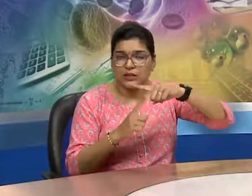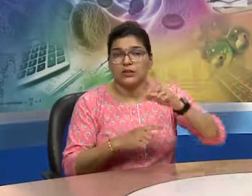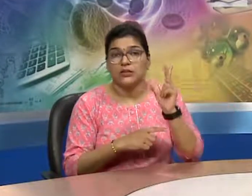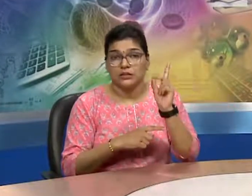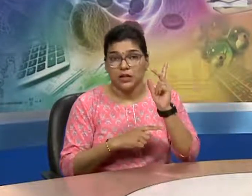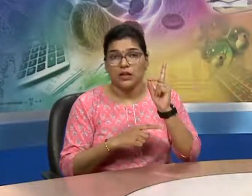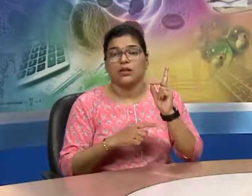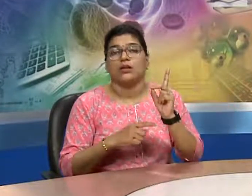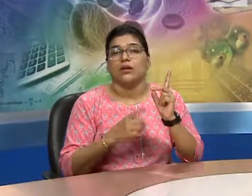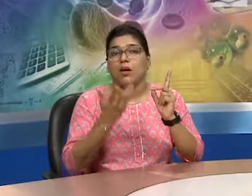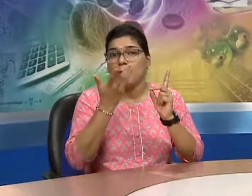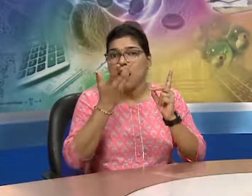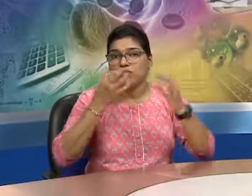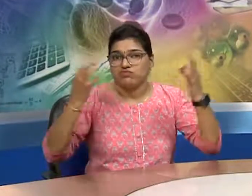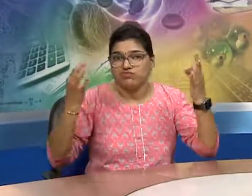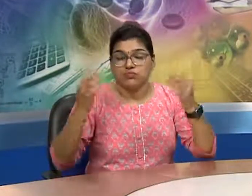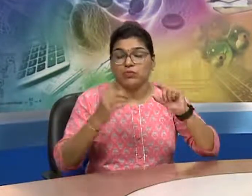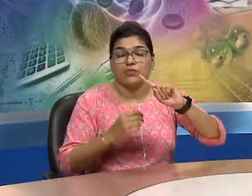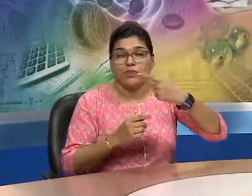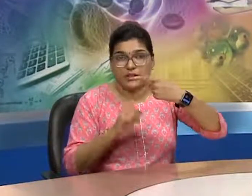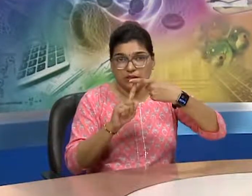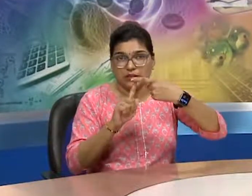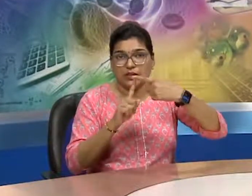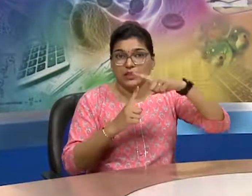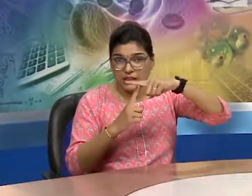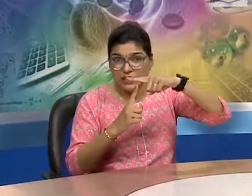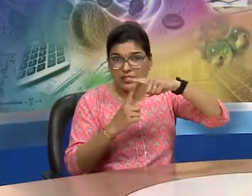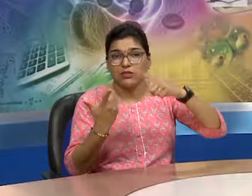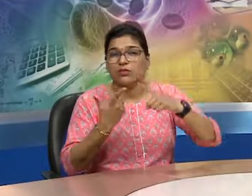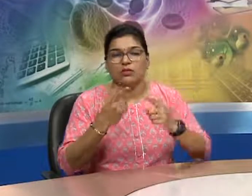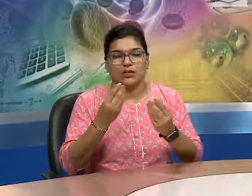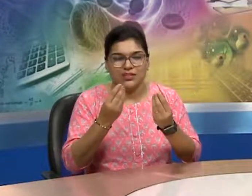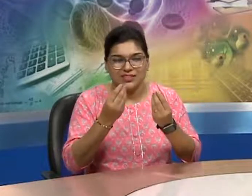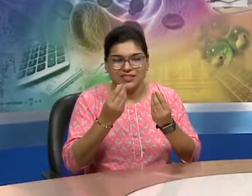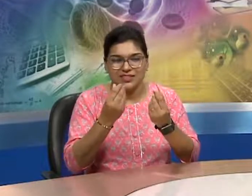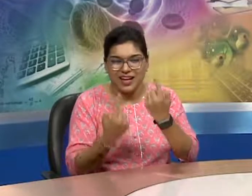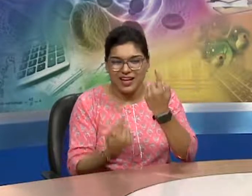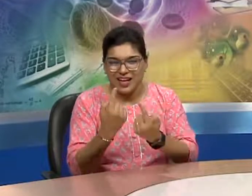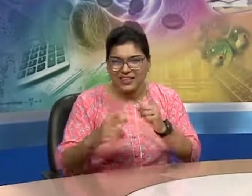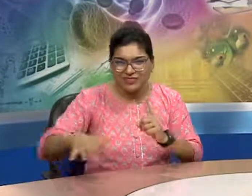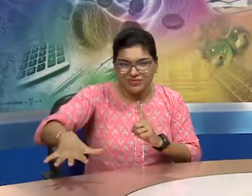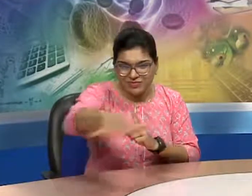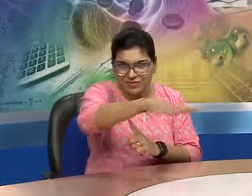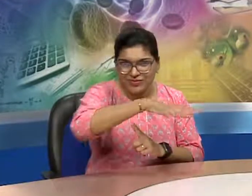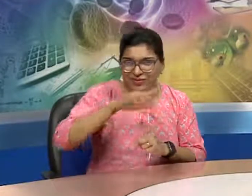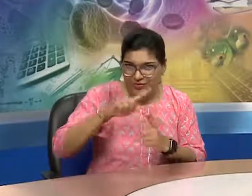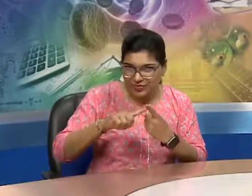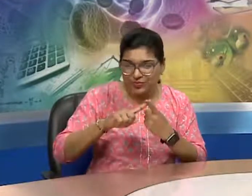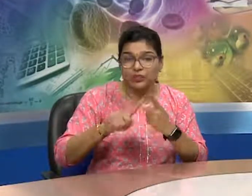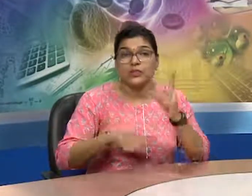see on the screen as well. The first is terrestrial, the second is fresh water, the third